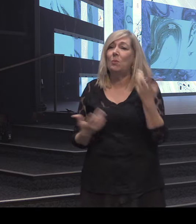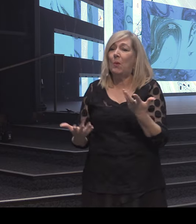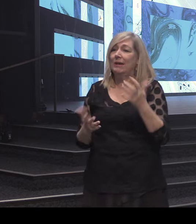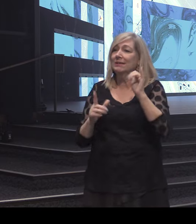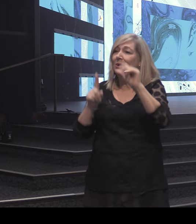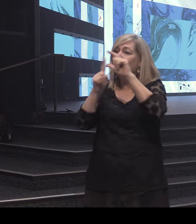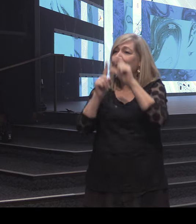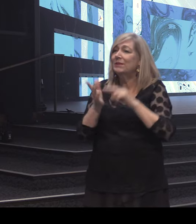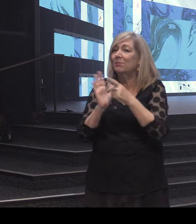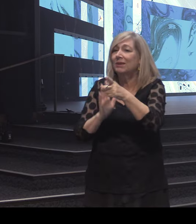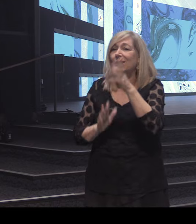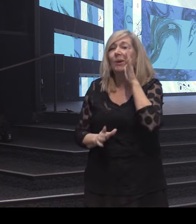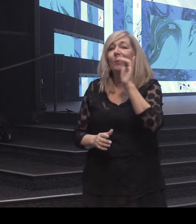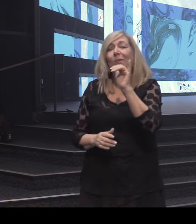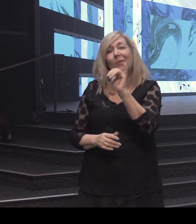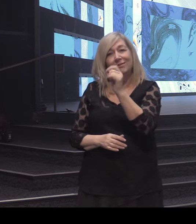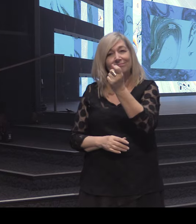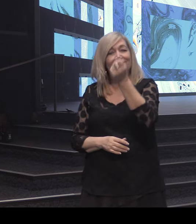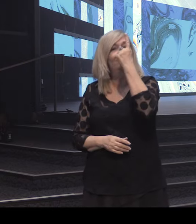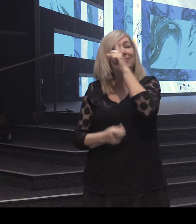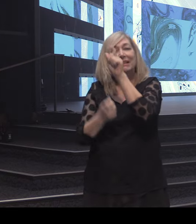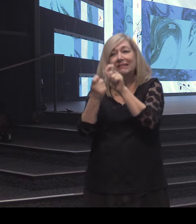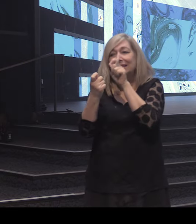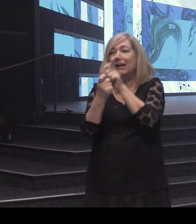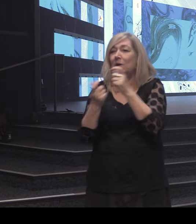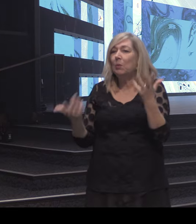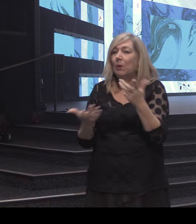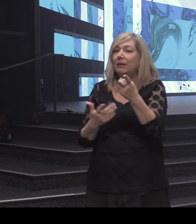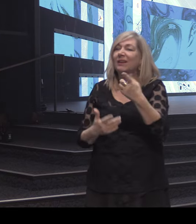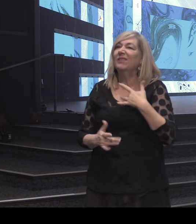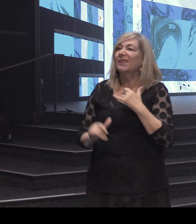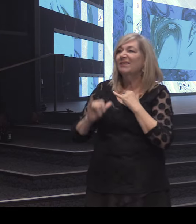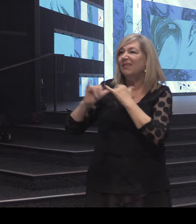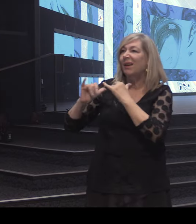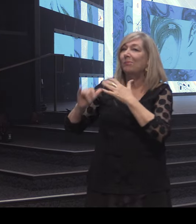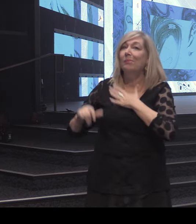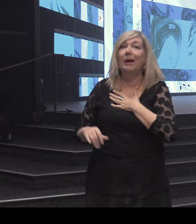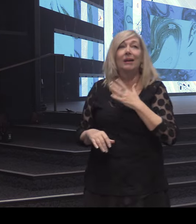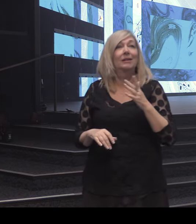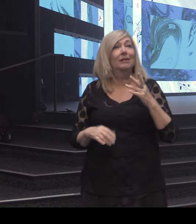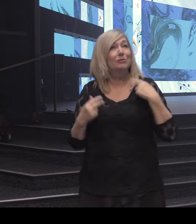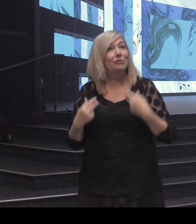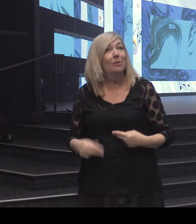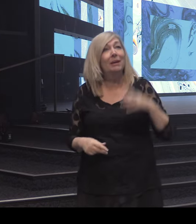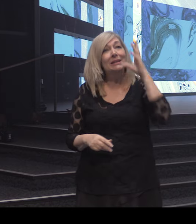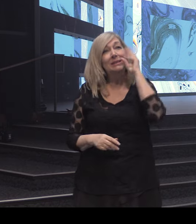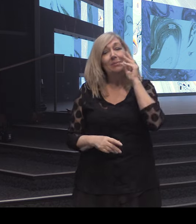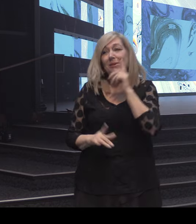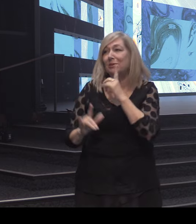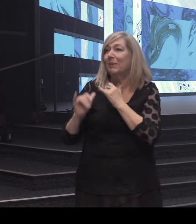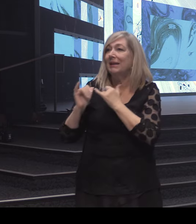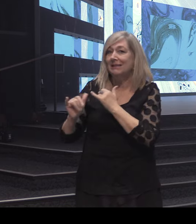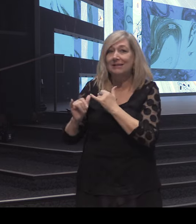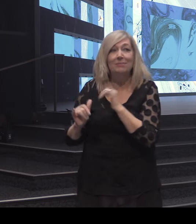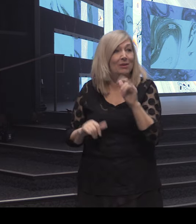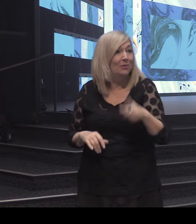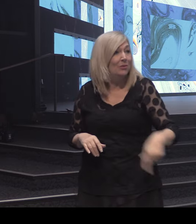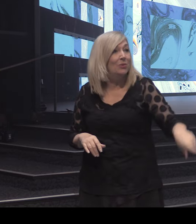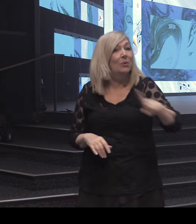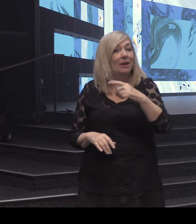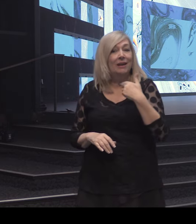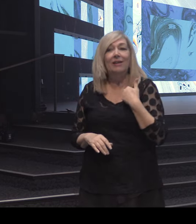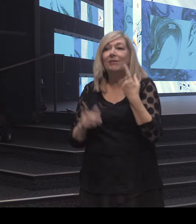Word graspable and fathomable so you can relate to it being a normal human being of flesh and blood. Amen? But